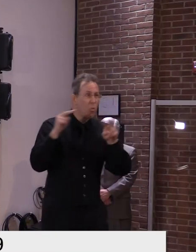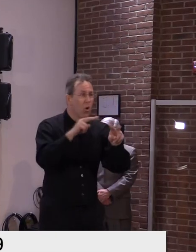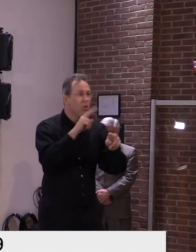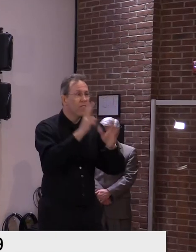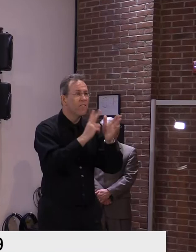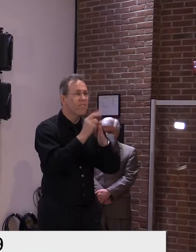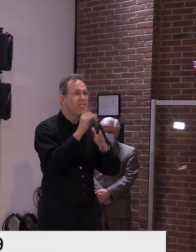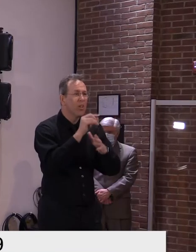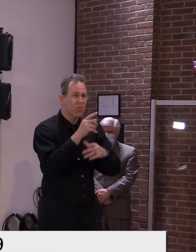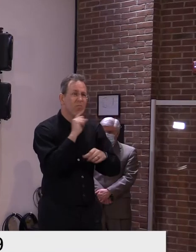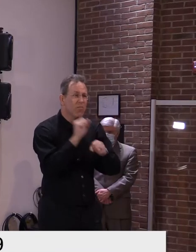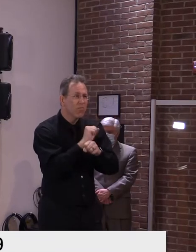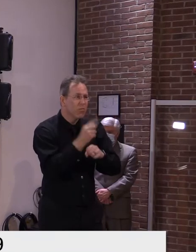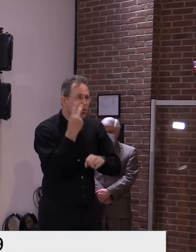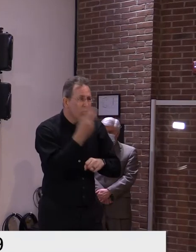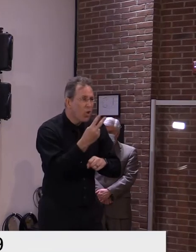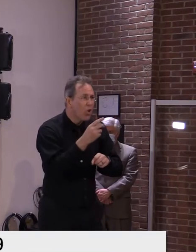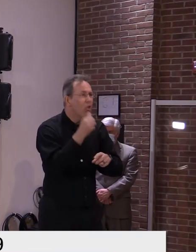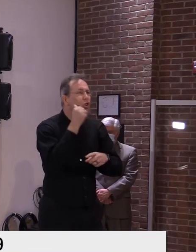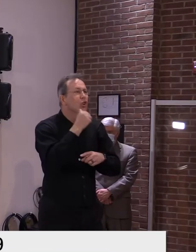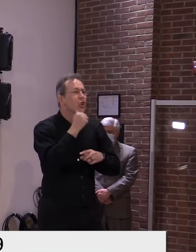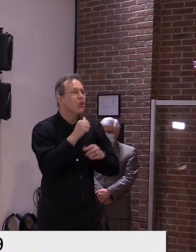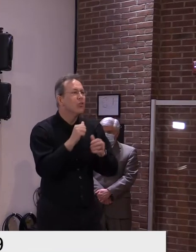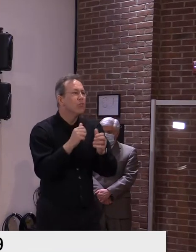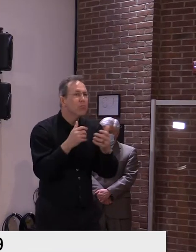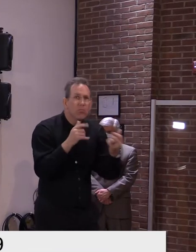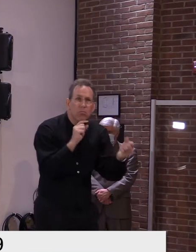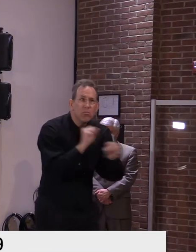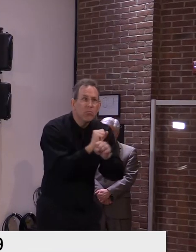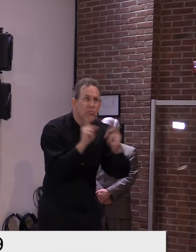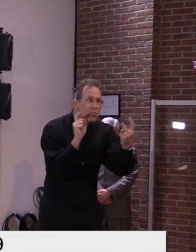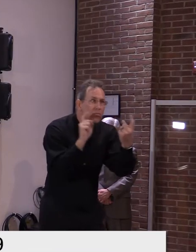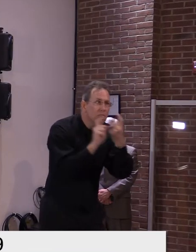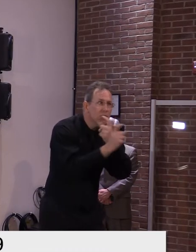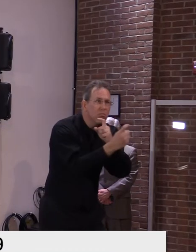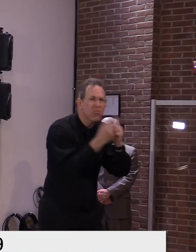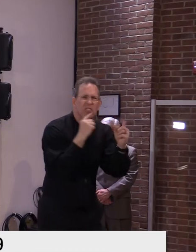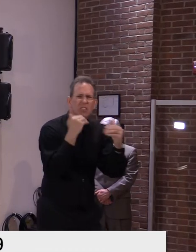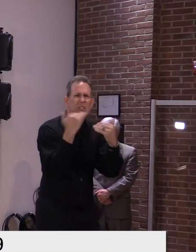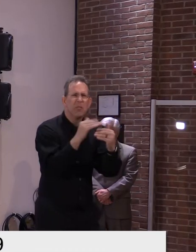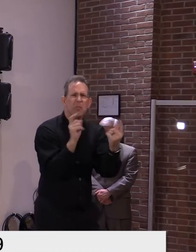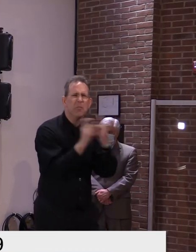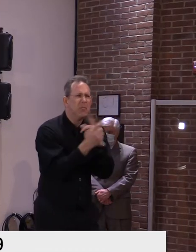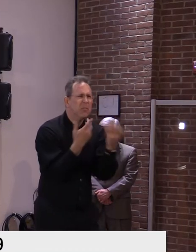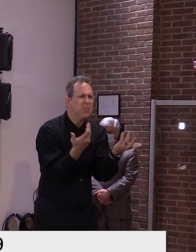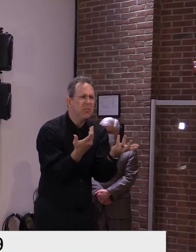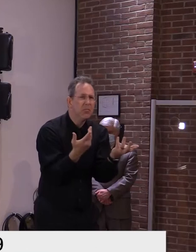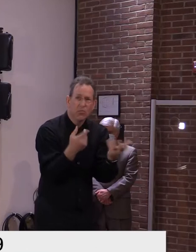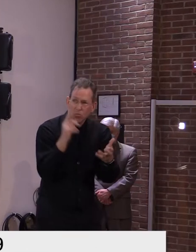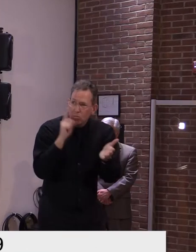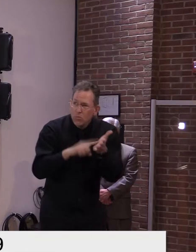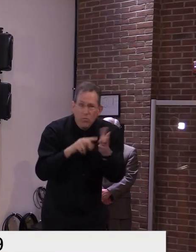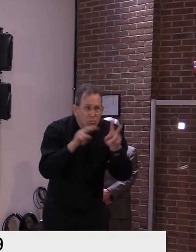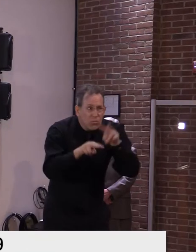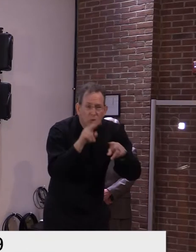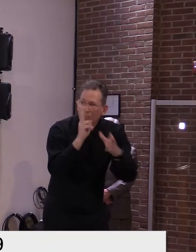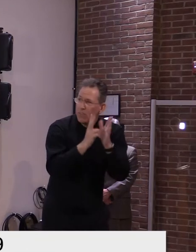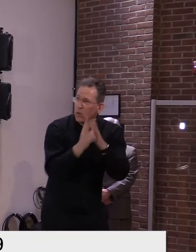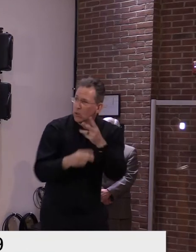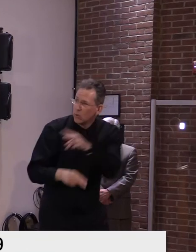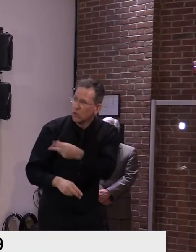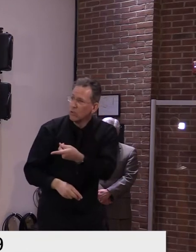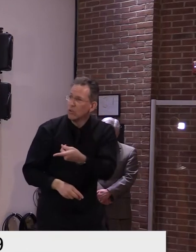in fact, what her movements were, and that there was limited. Is that true, or were you offered a chance? Yeah,